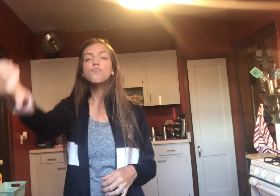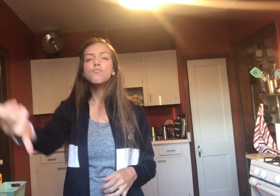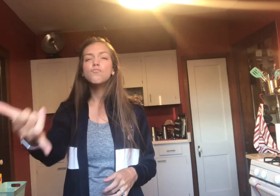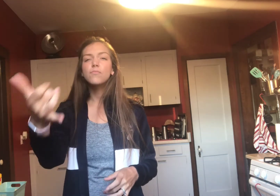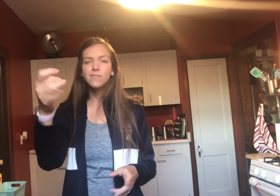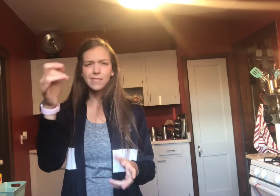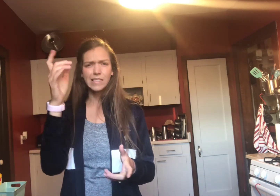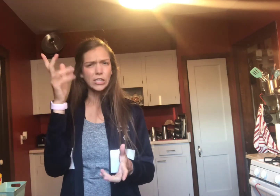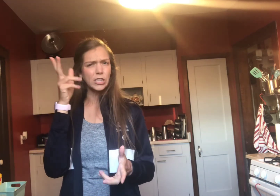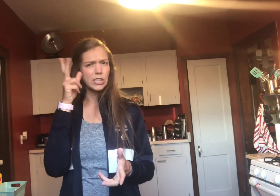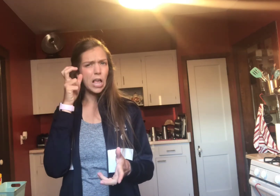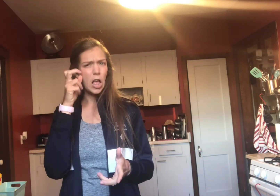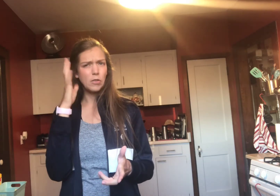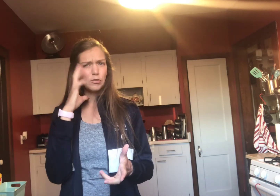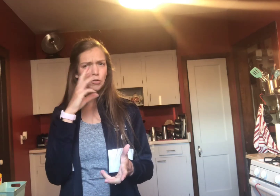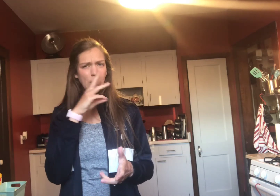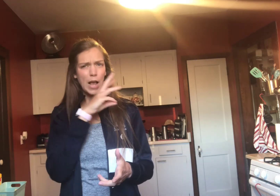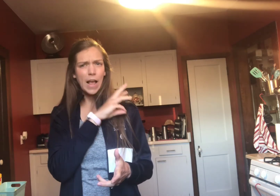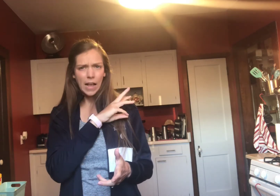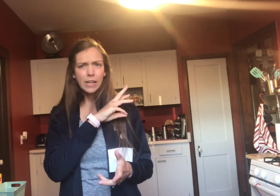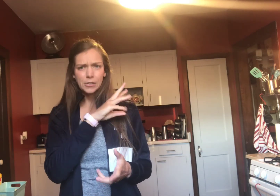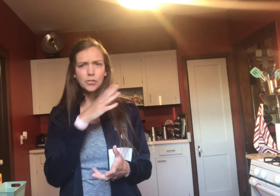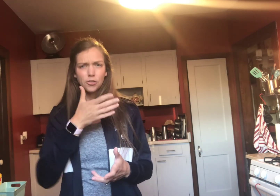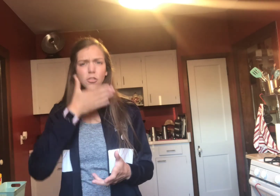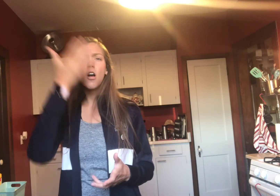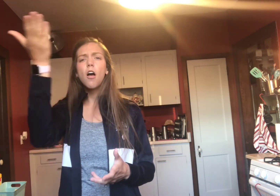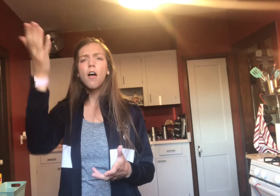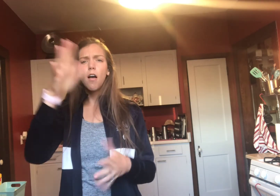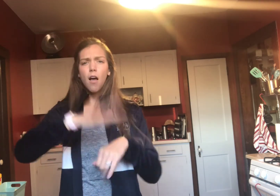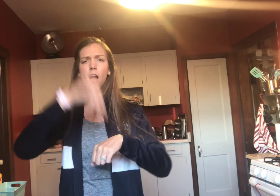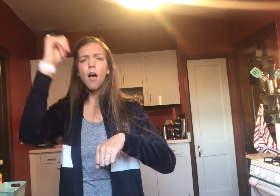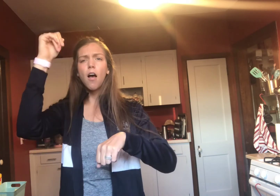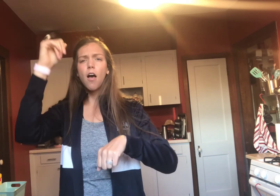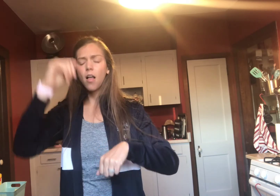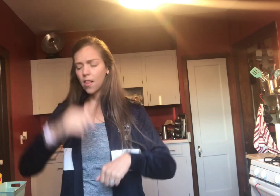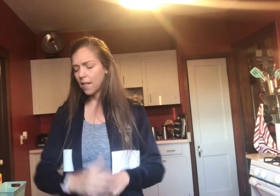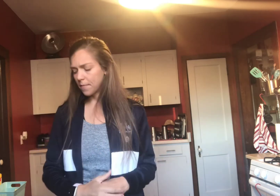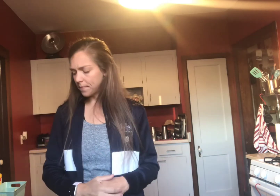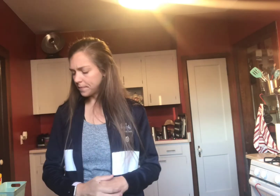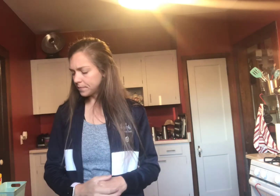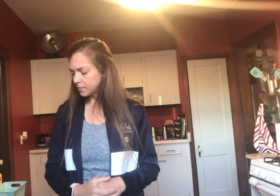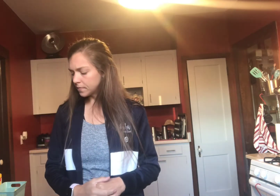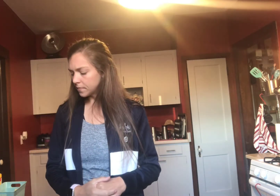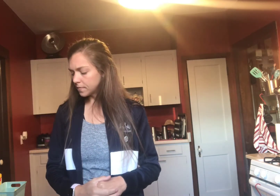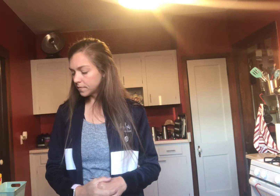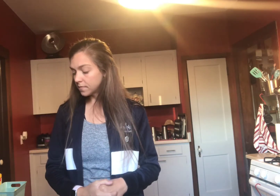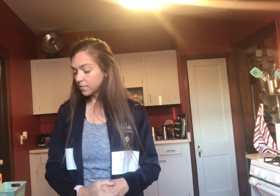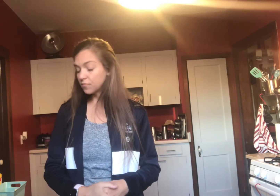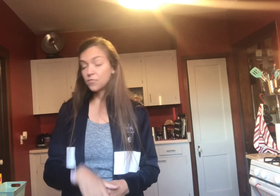The male vocalizes with an eerie call, and the female responds with a sheep-like bleat.